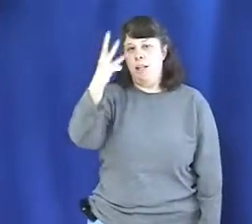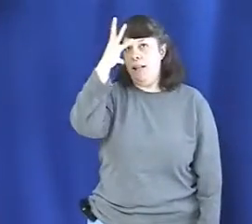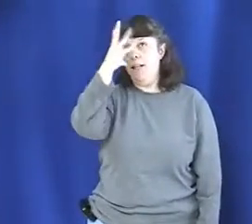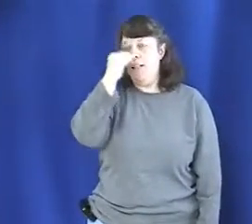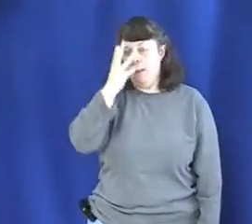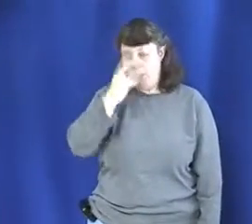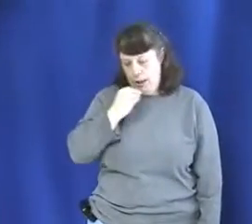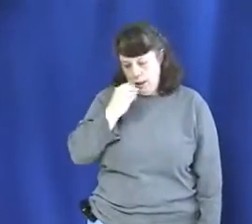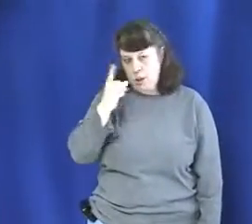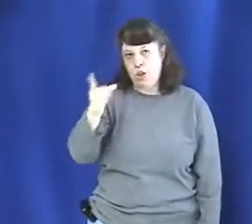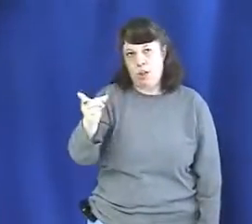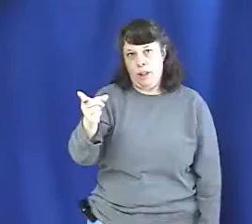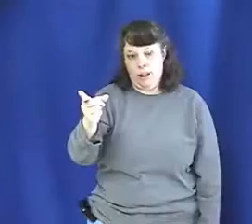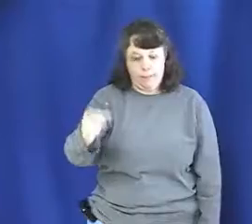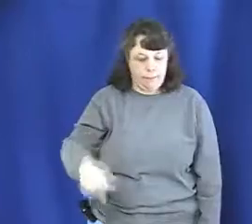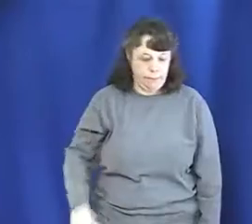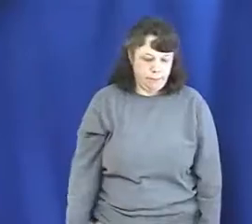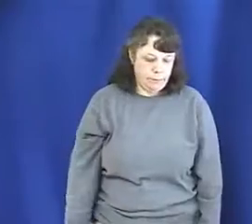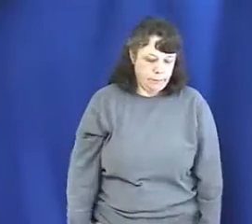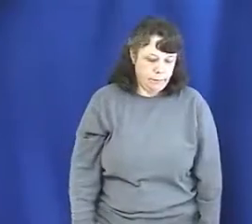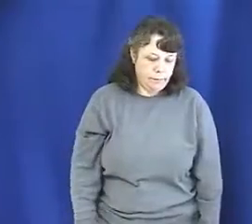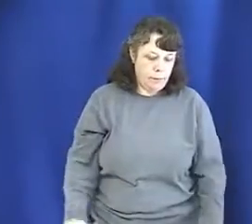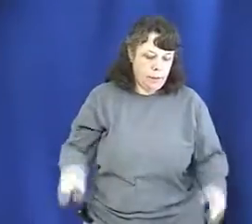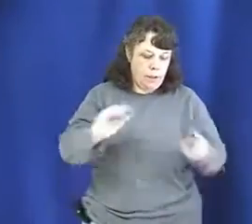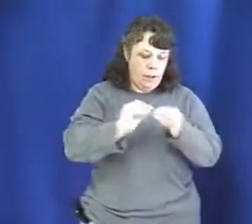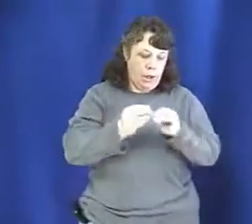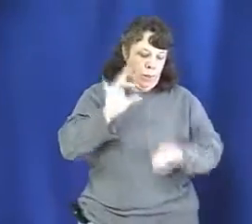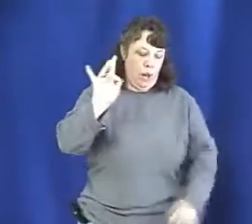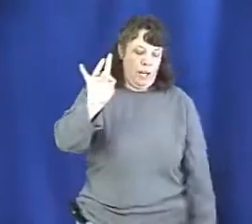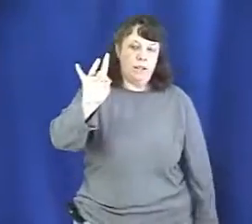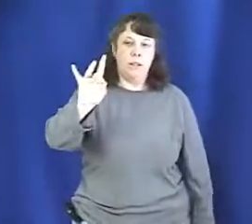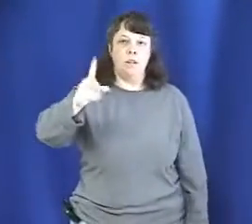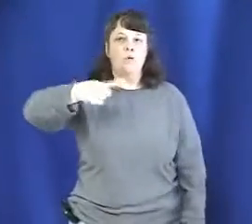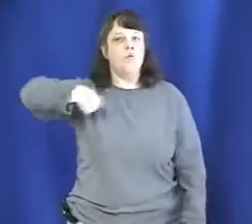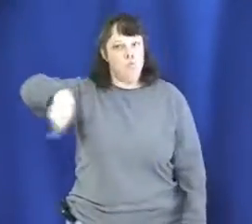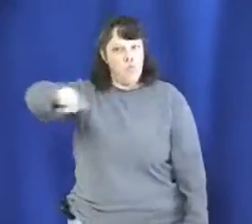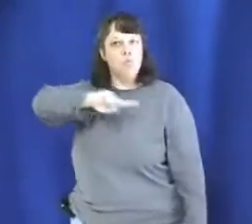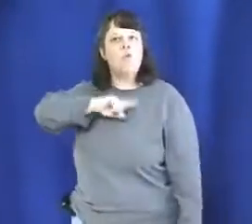She sleepy, she. Number 8.